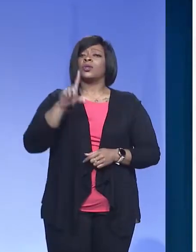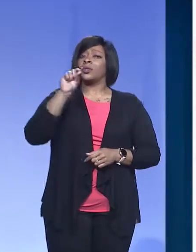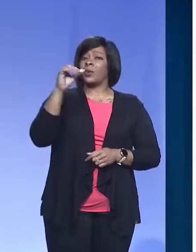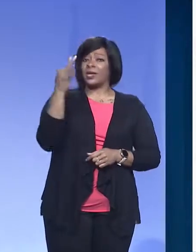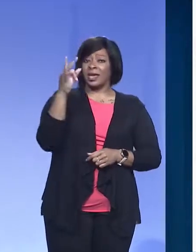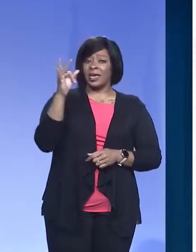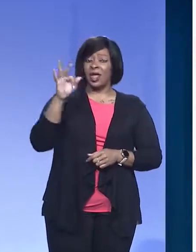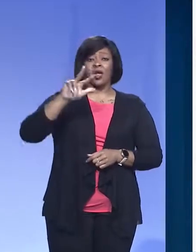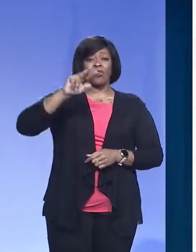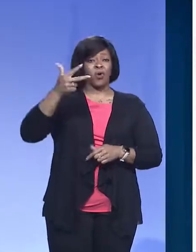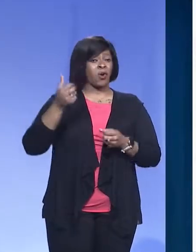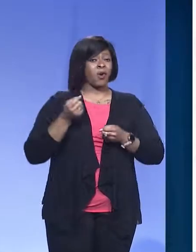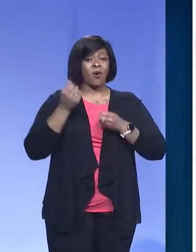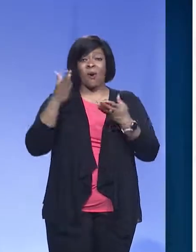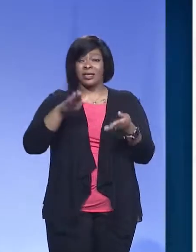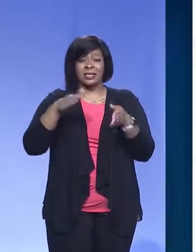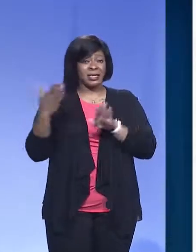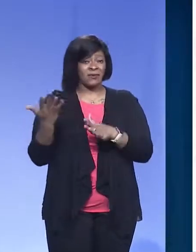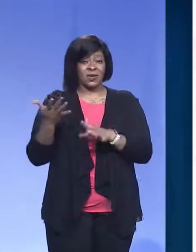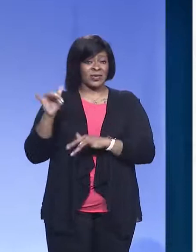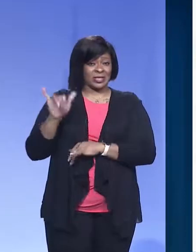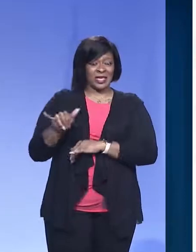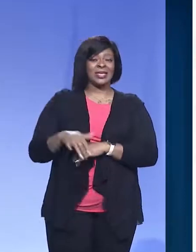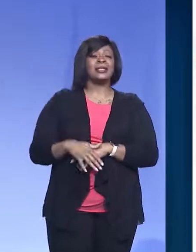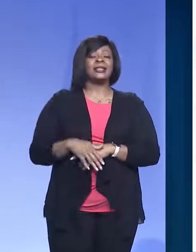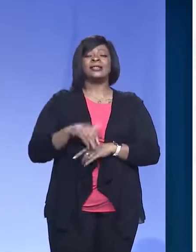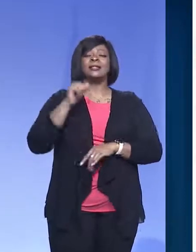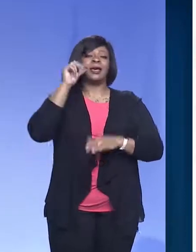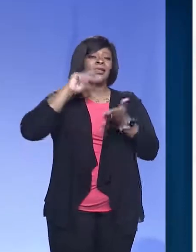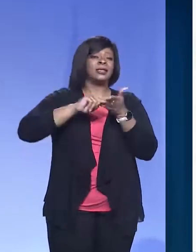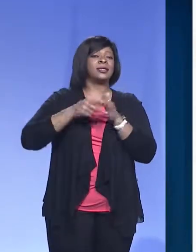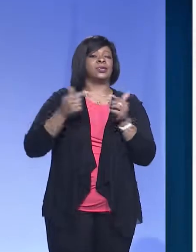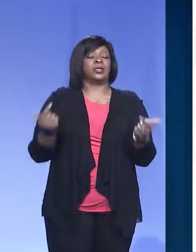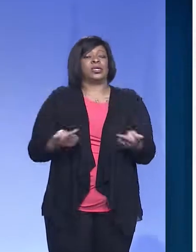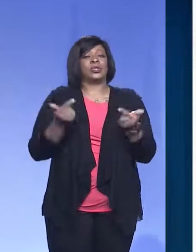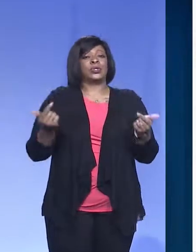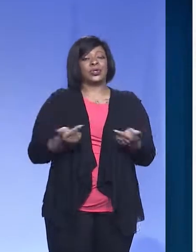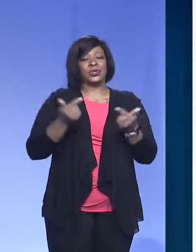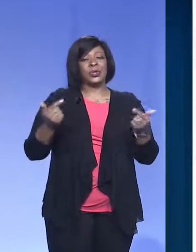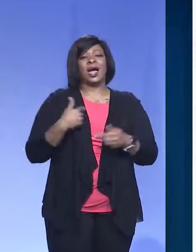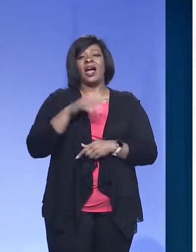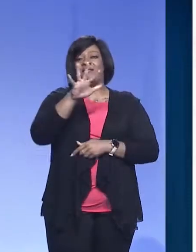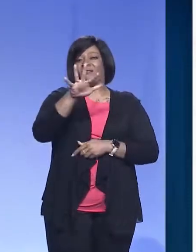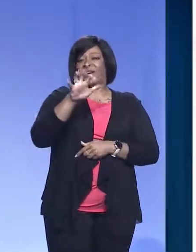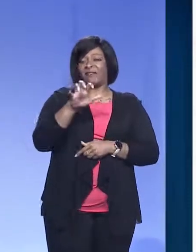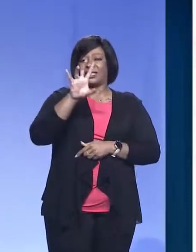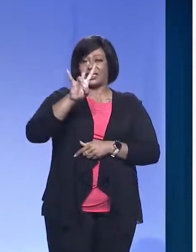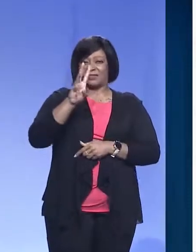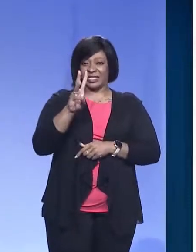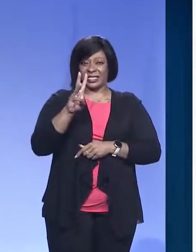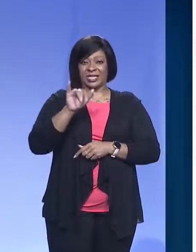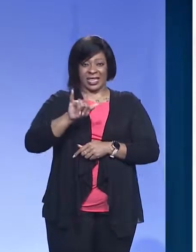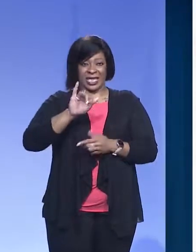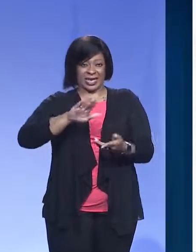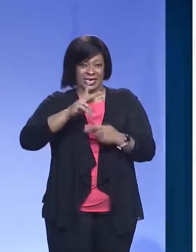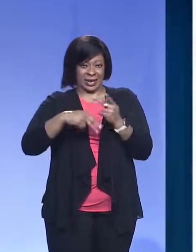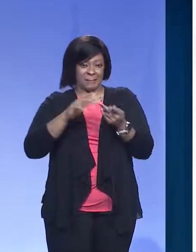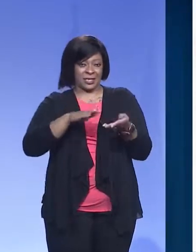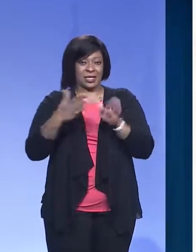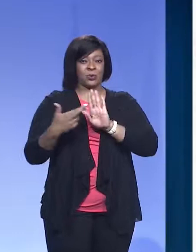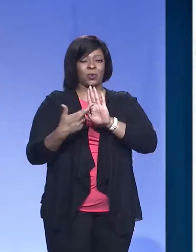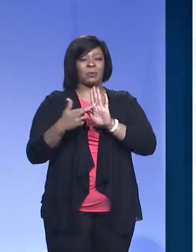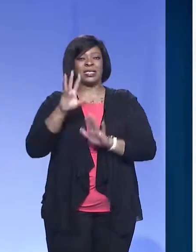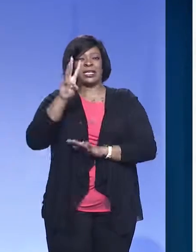2019, the third leading cause of death was unintentional injuries, and we had 576 of those deaths,